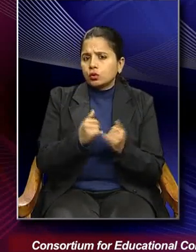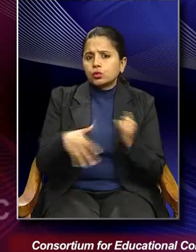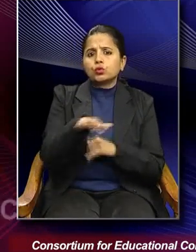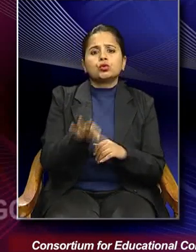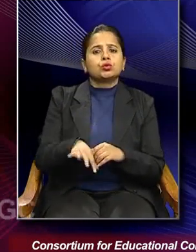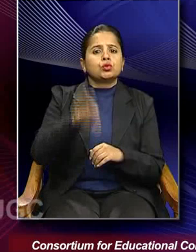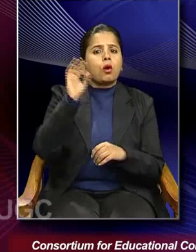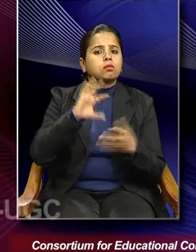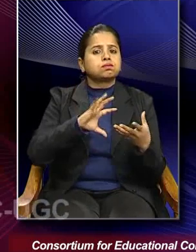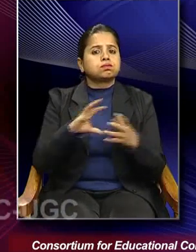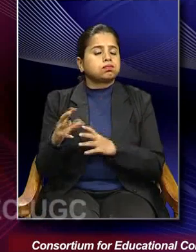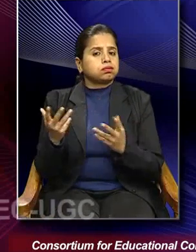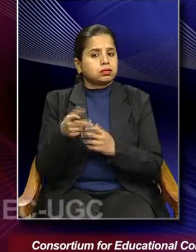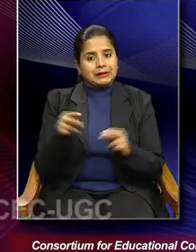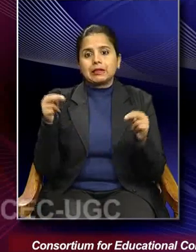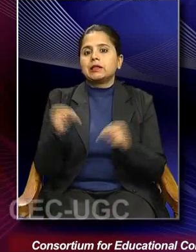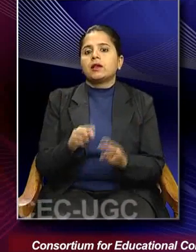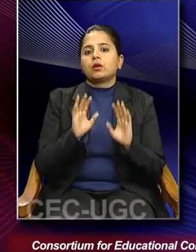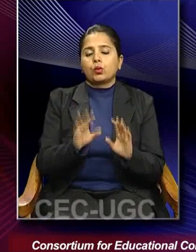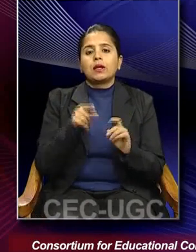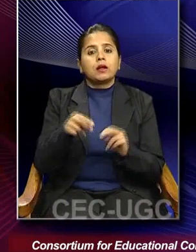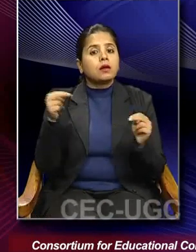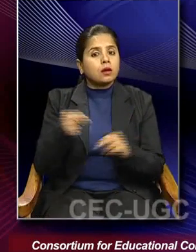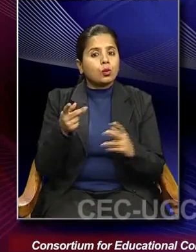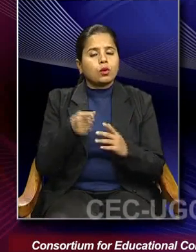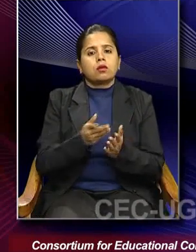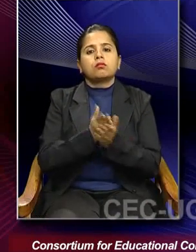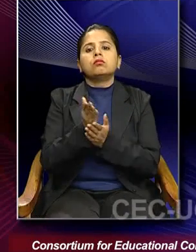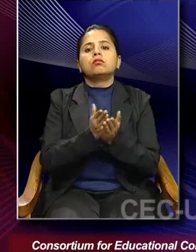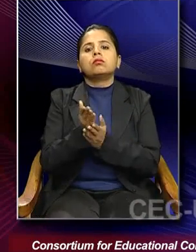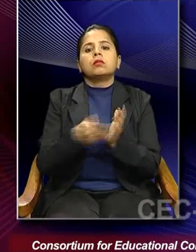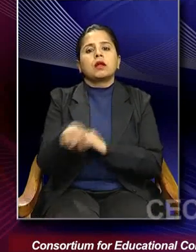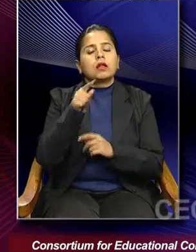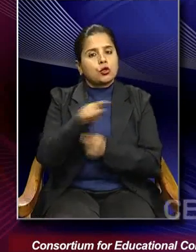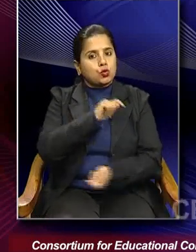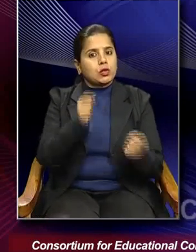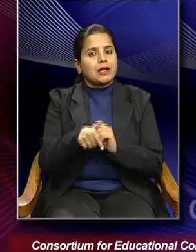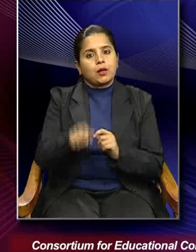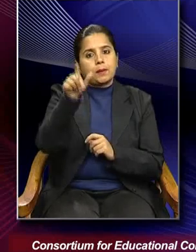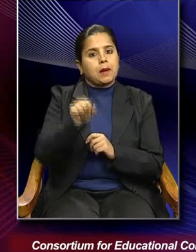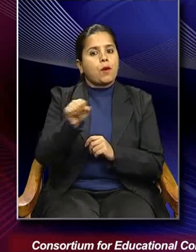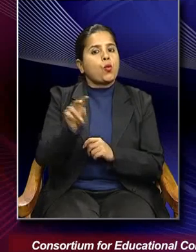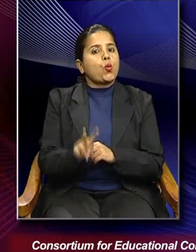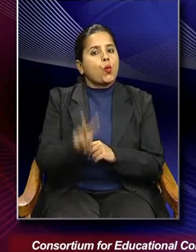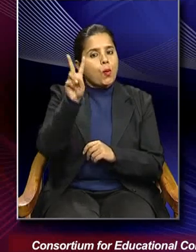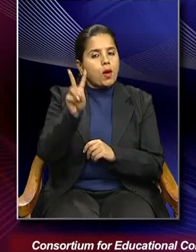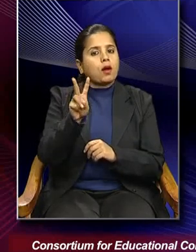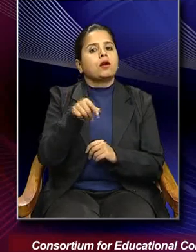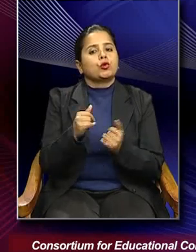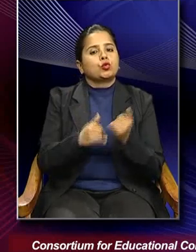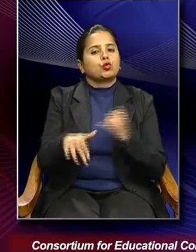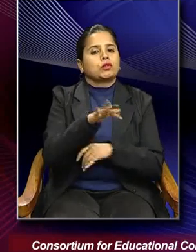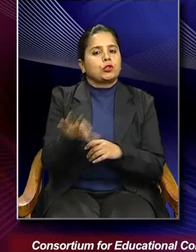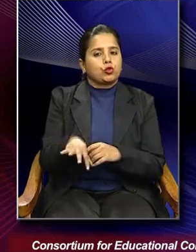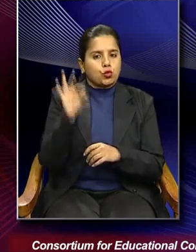choice mechanism is needed, that is, a way of turning the individual values into the social